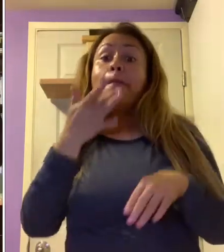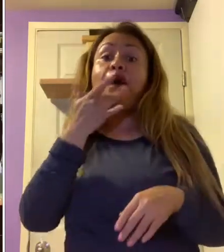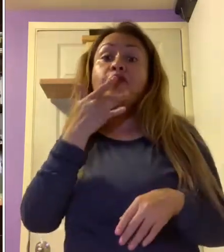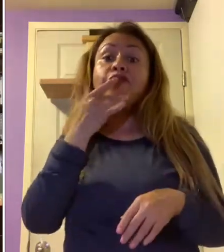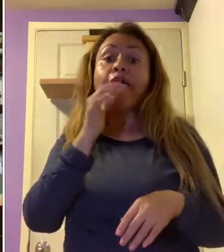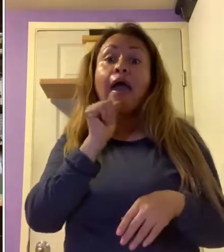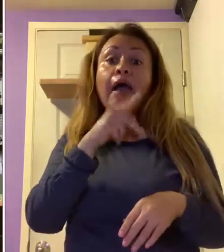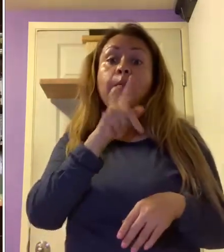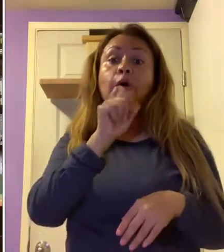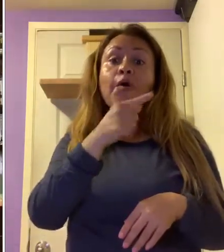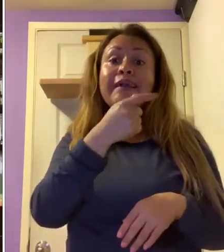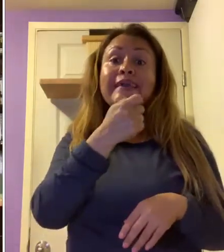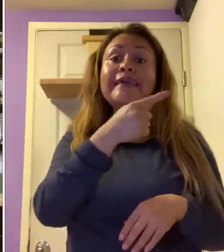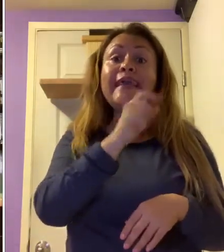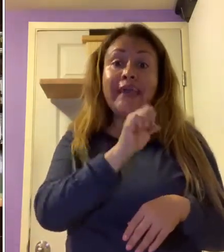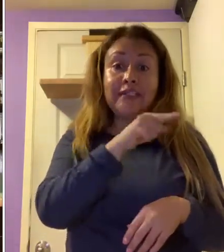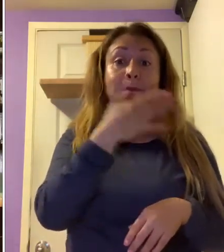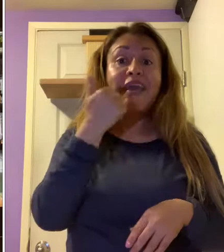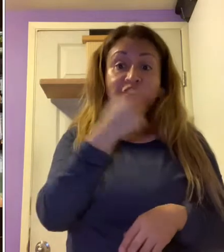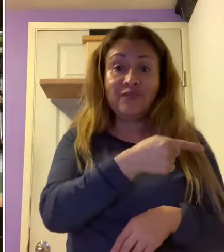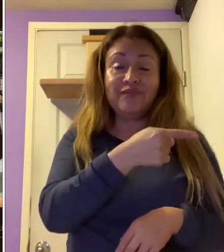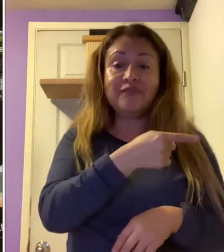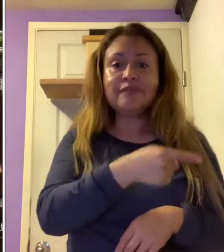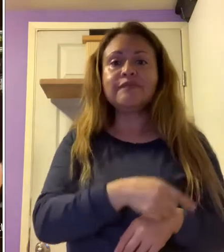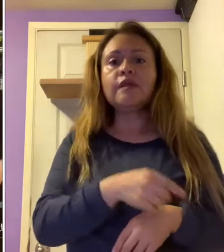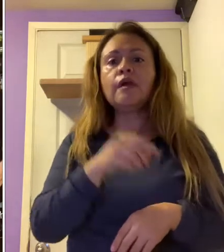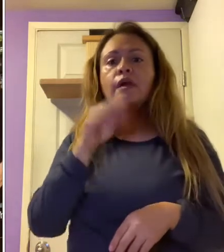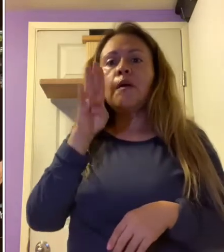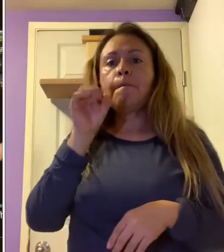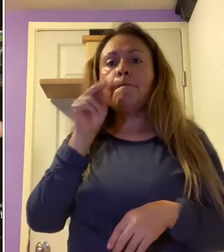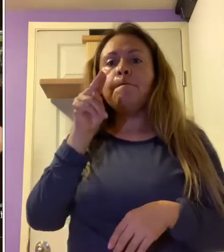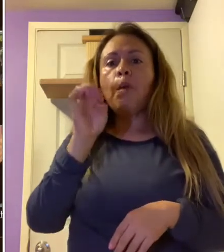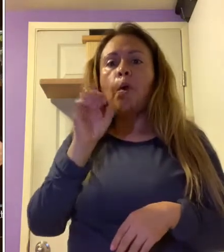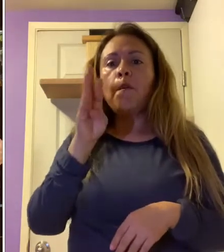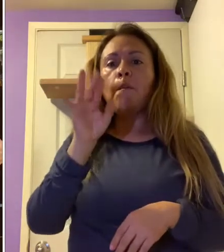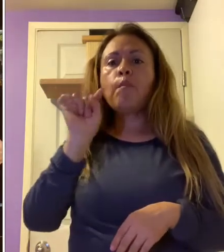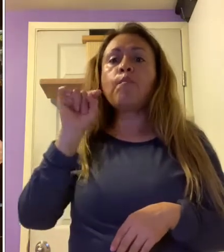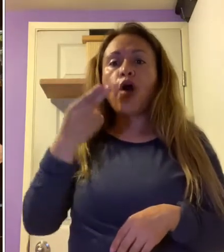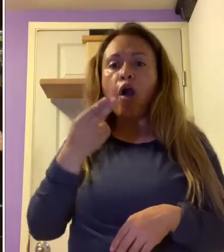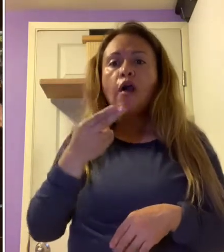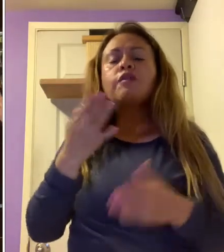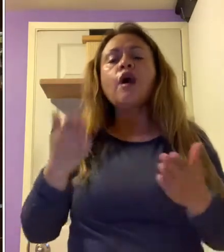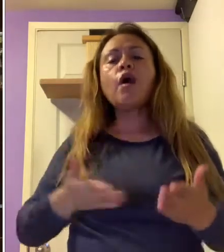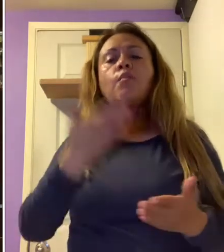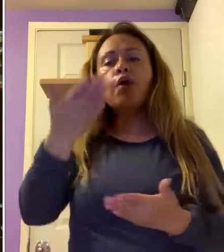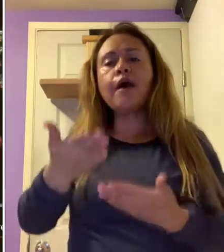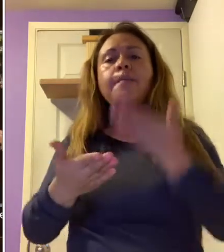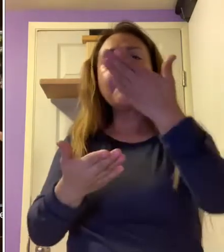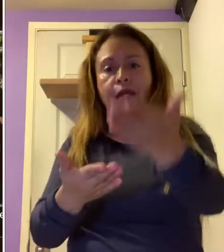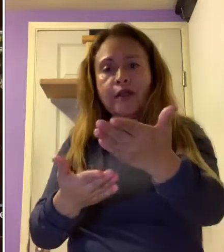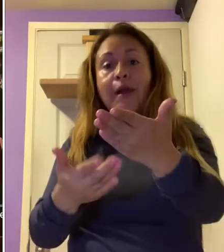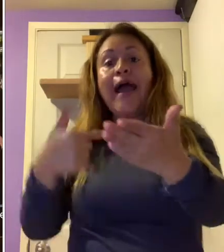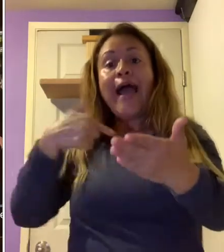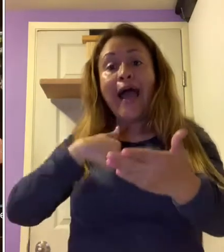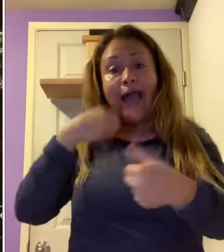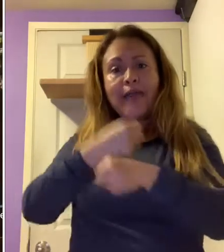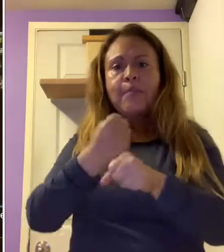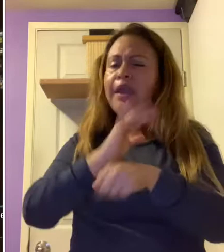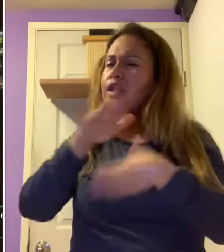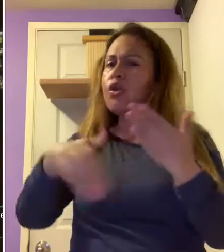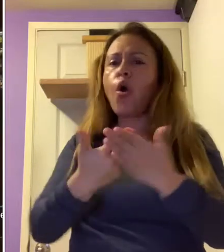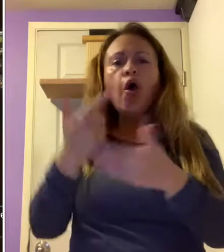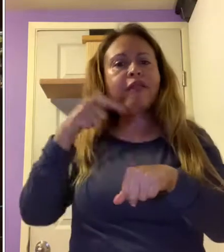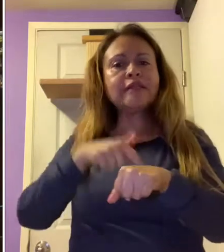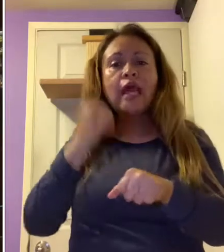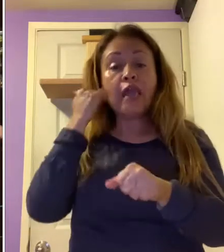as good as Applegate, though. Bone broth. A lot of people are very excited about bone broth. It's becoming more and more available at the grocery store.